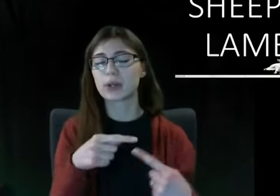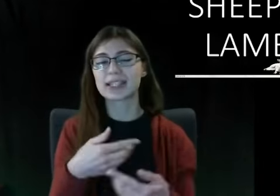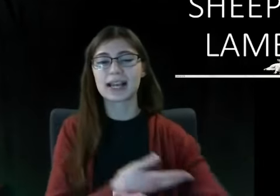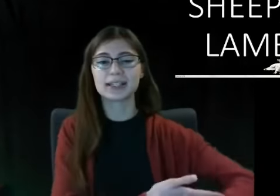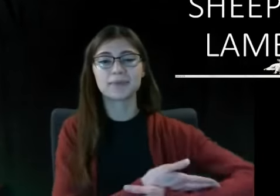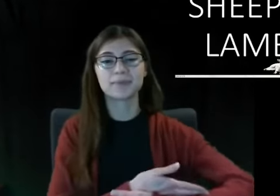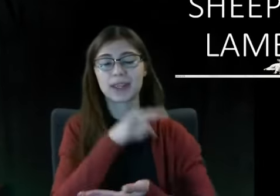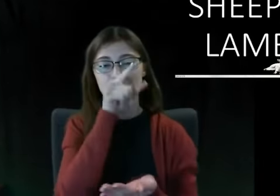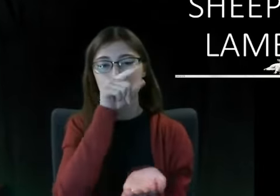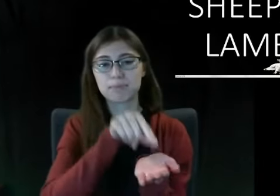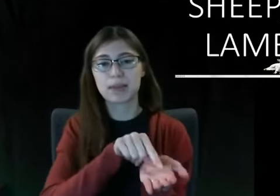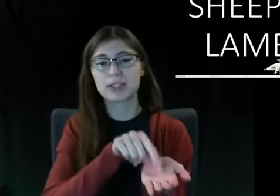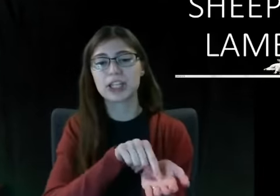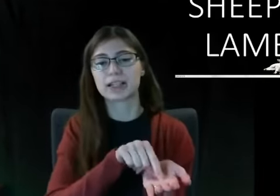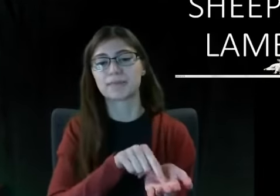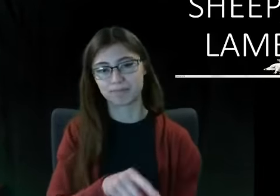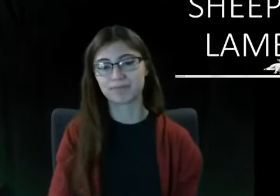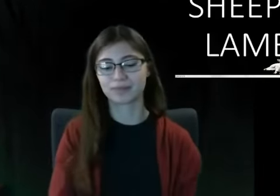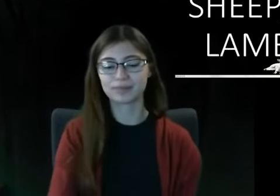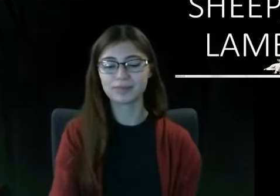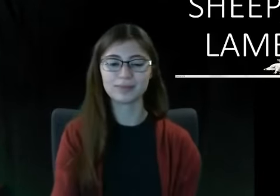sign baby chicken.